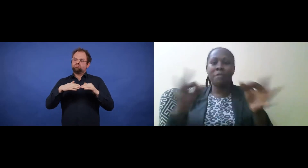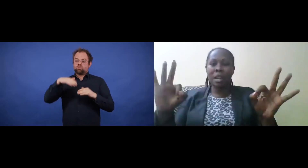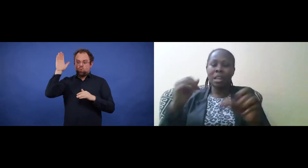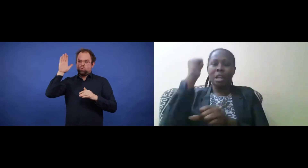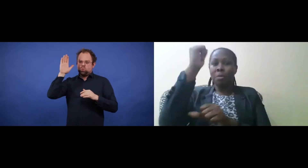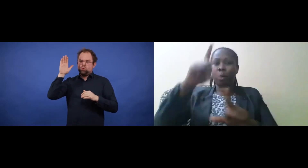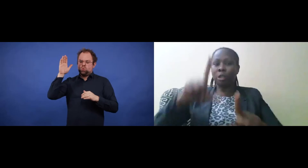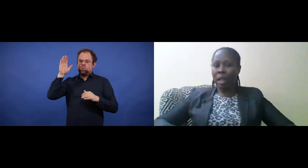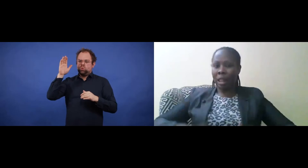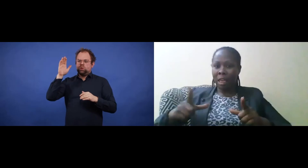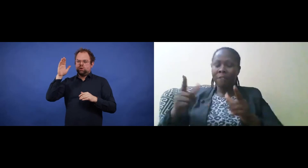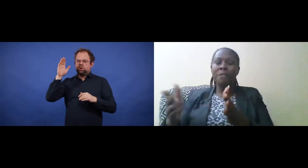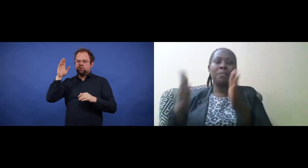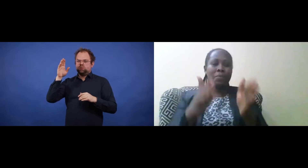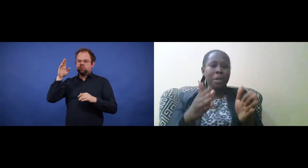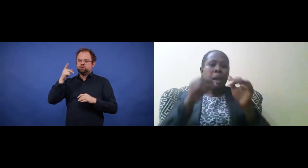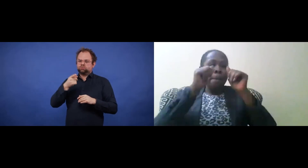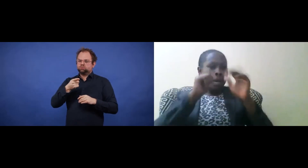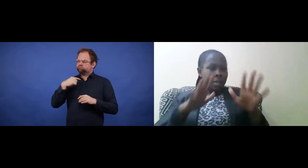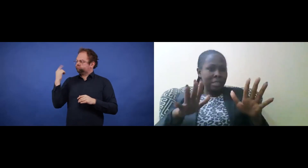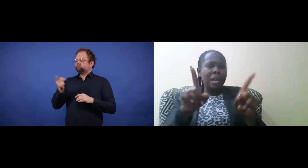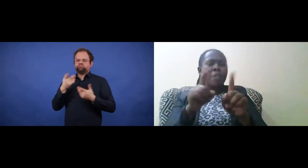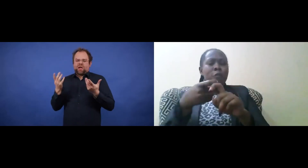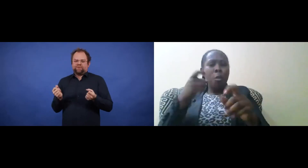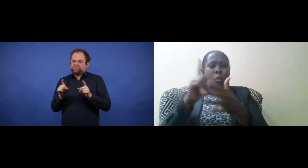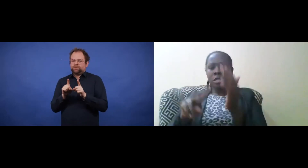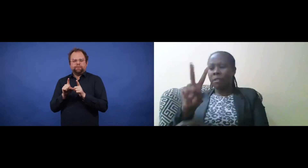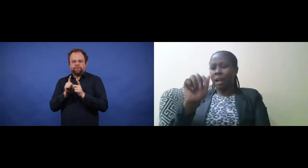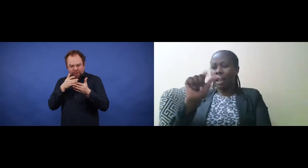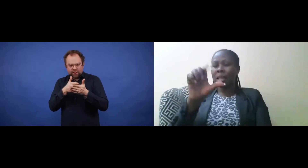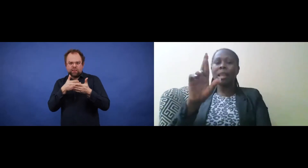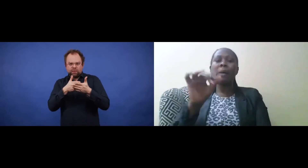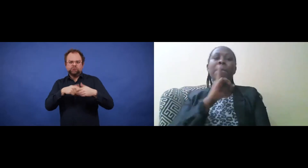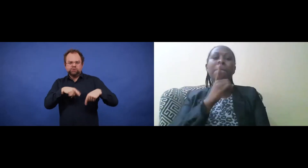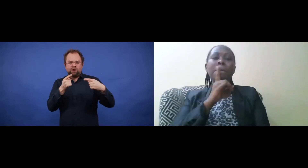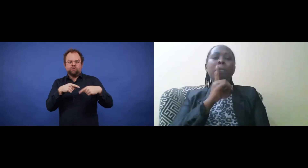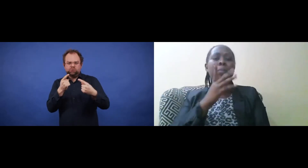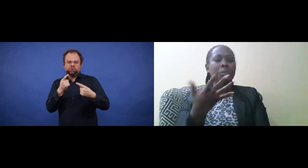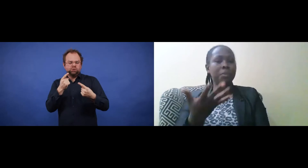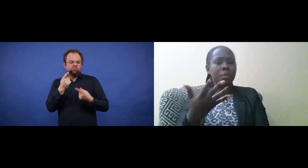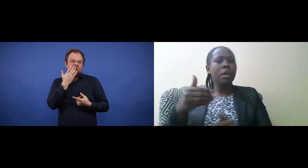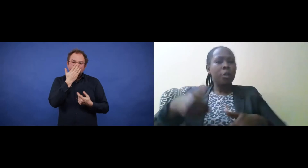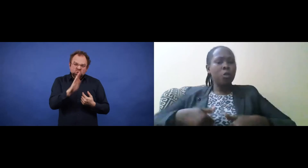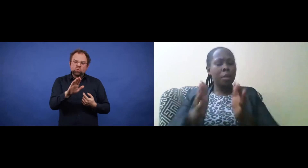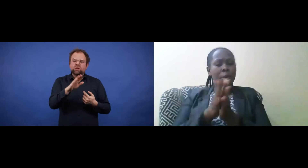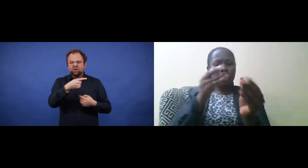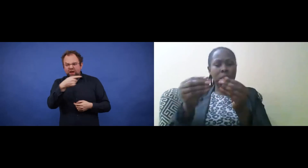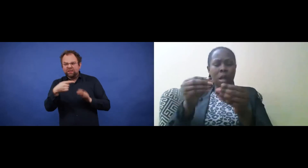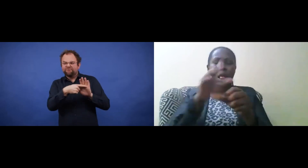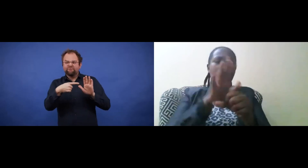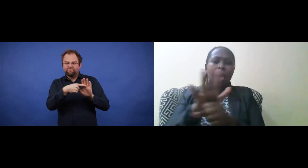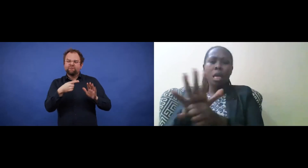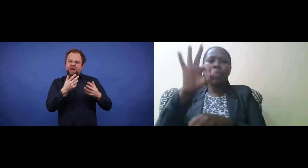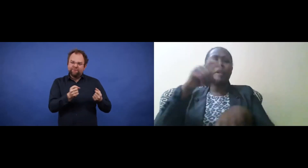that hinder us to freely participate in our political life. Blessing, could you kindly elaborate?